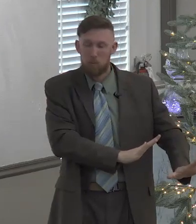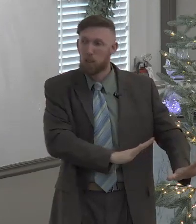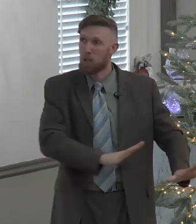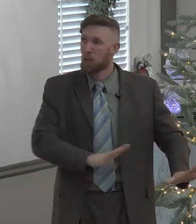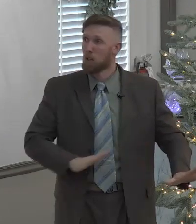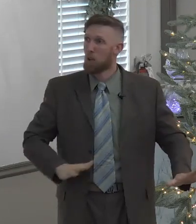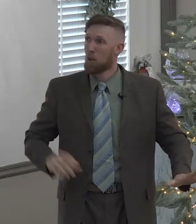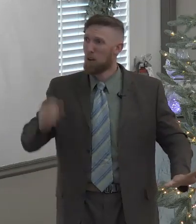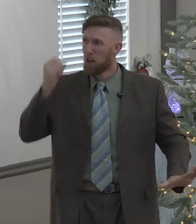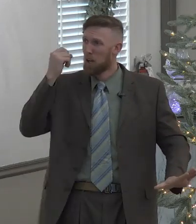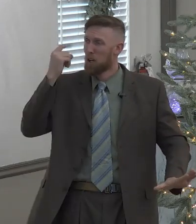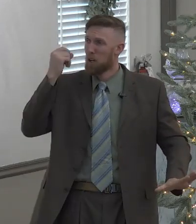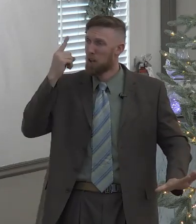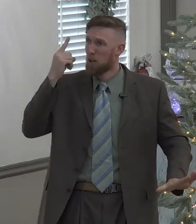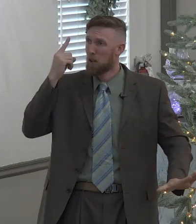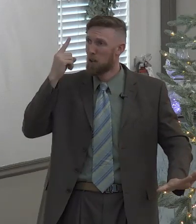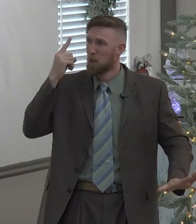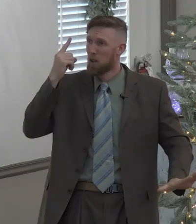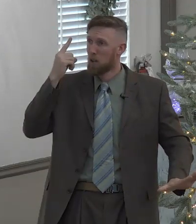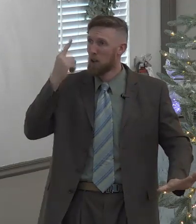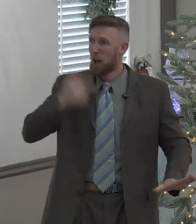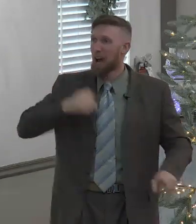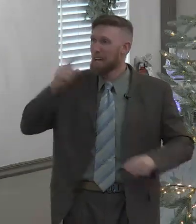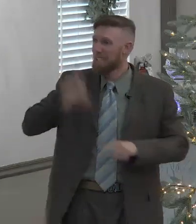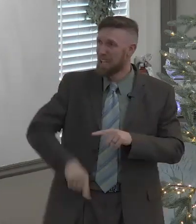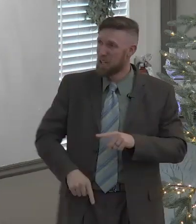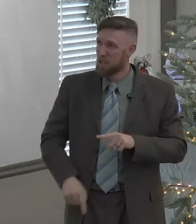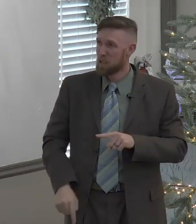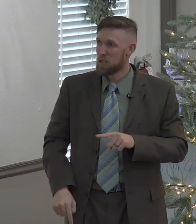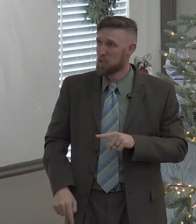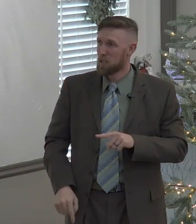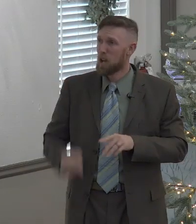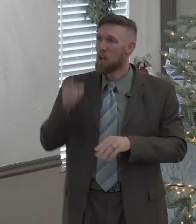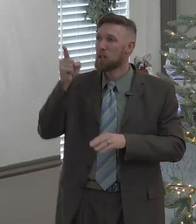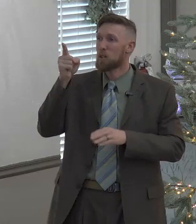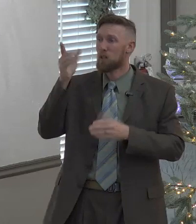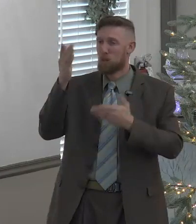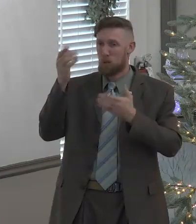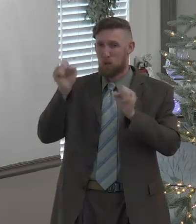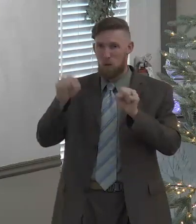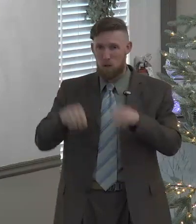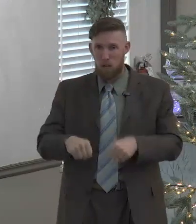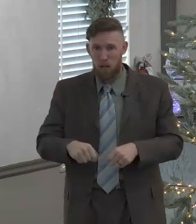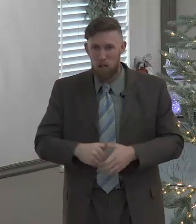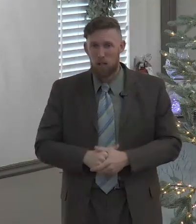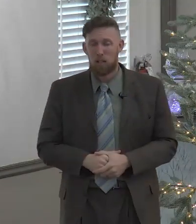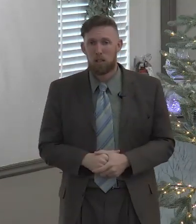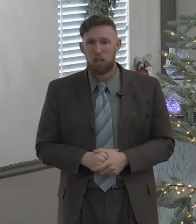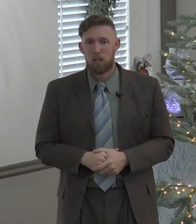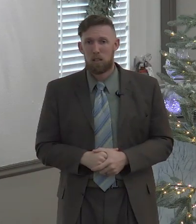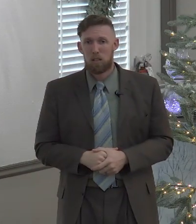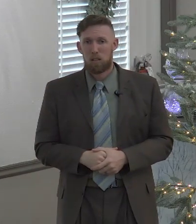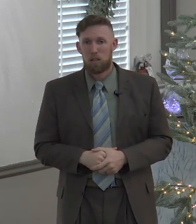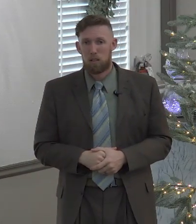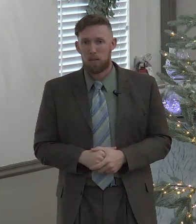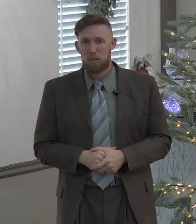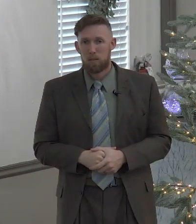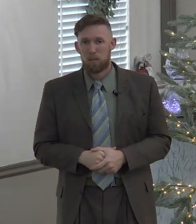And when we come to the end of ourselves and we come to the understanding that we